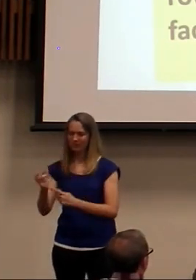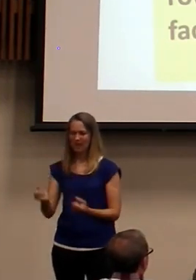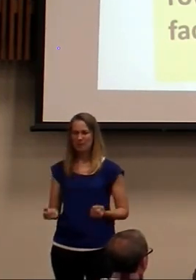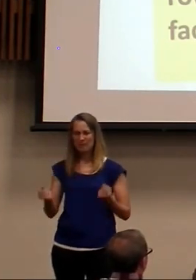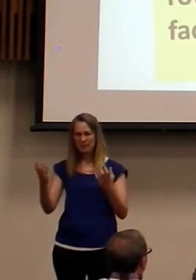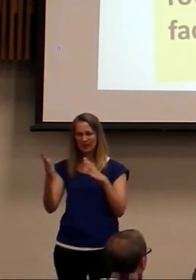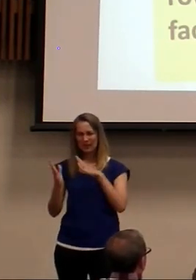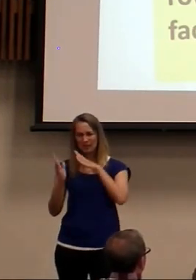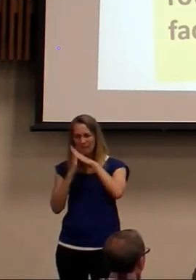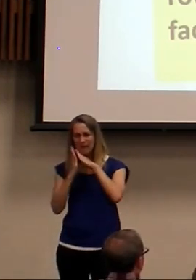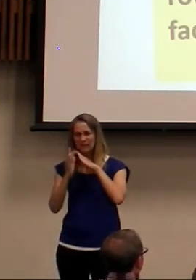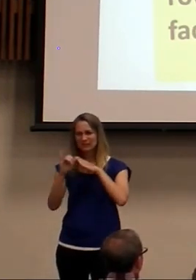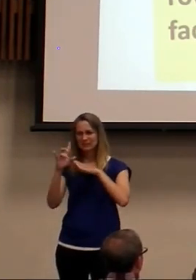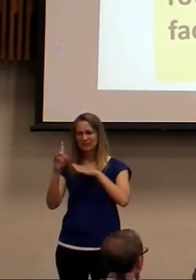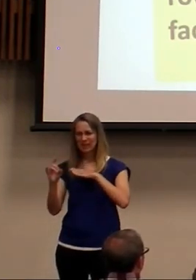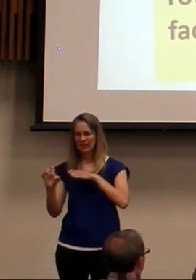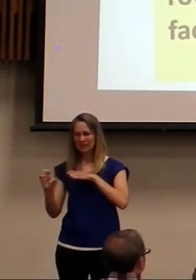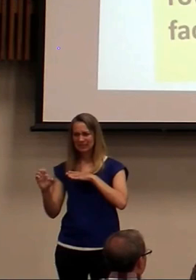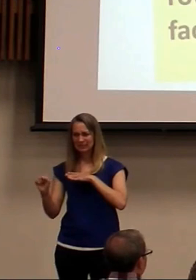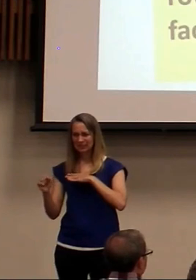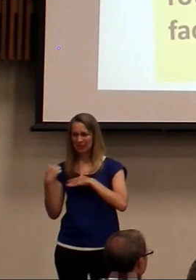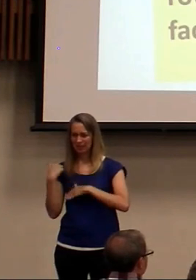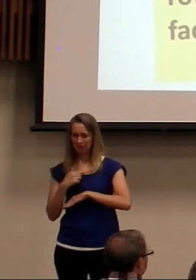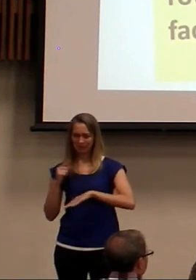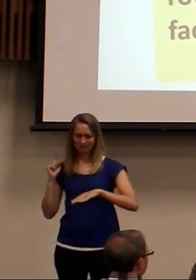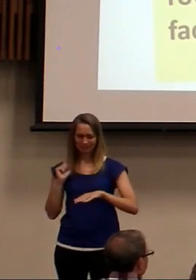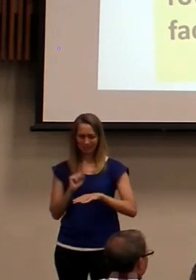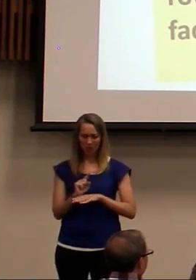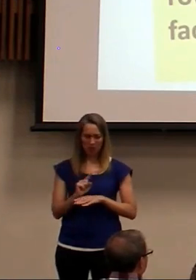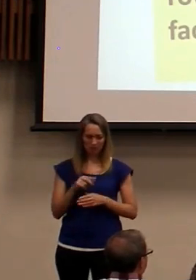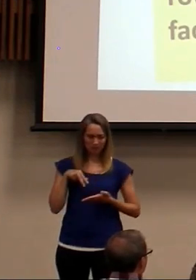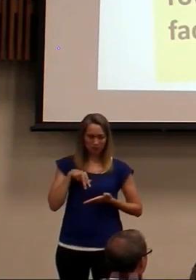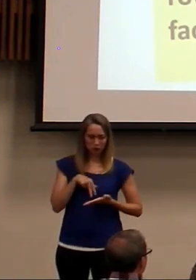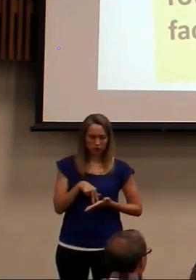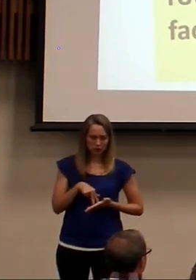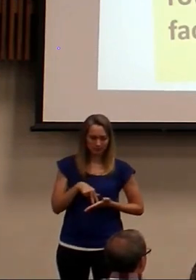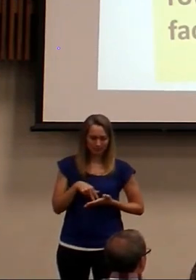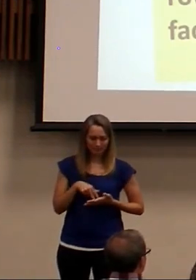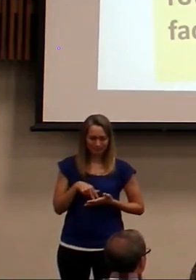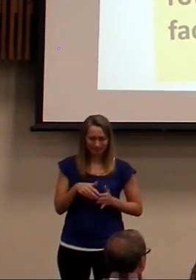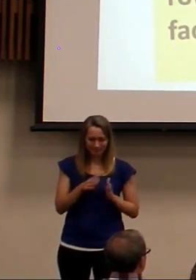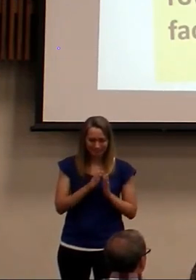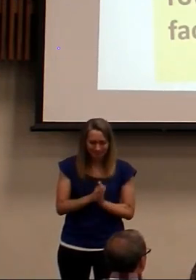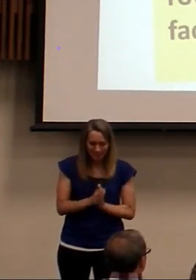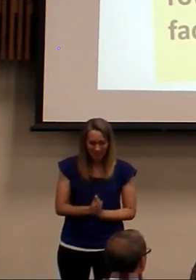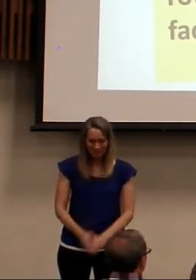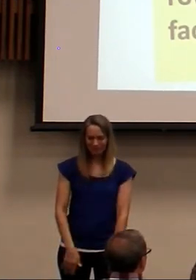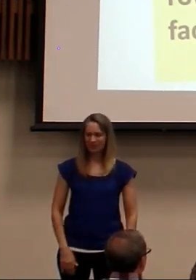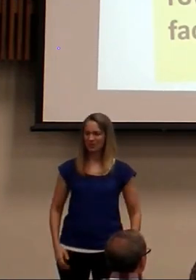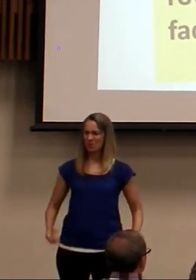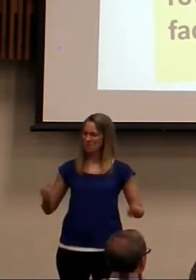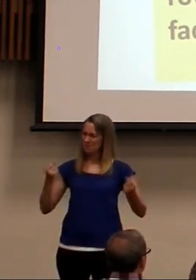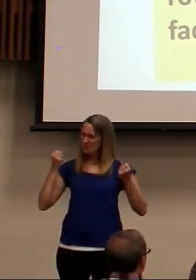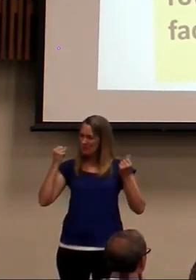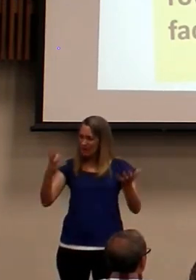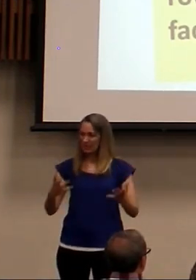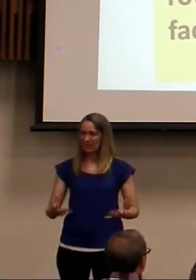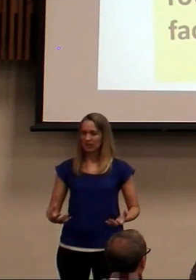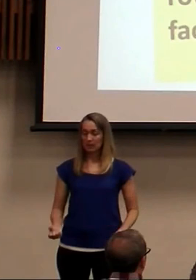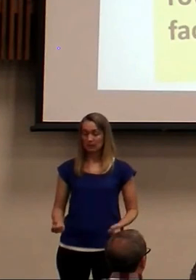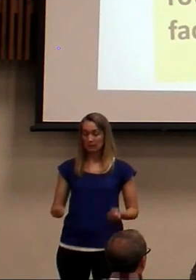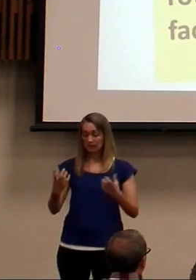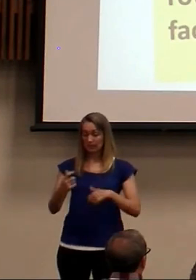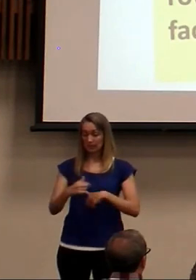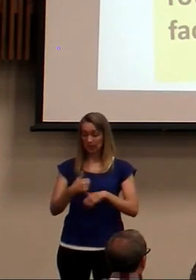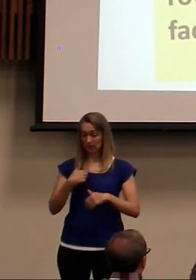bedsides have we been by? Pat, how many bedsides do you think we've stood by? Amazing amount. And how many times I walked in and